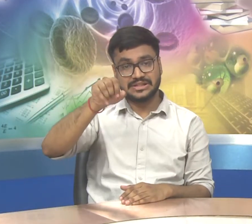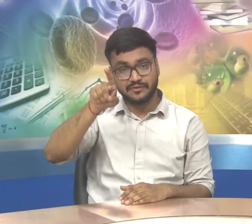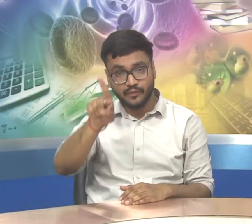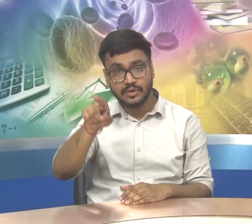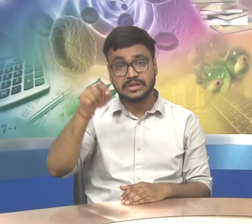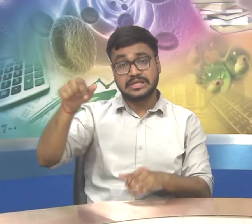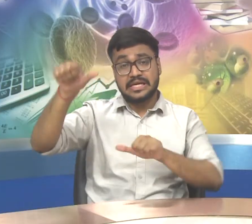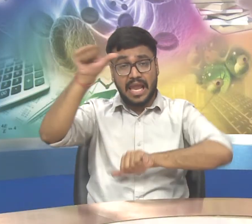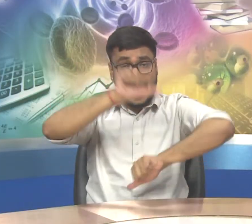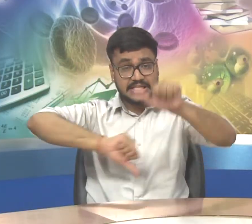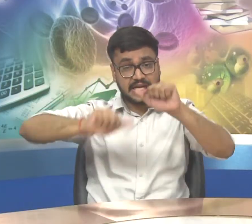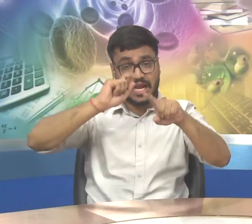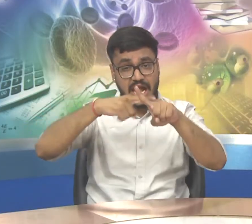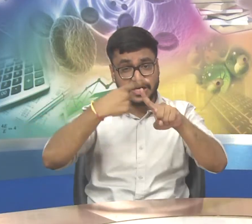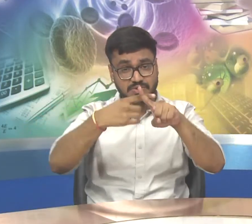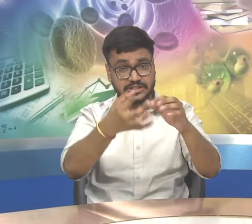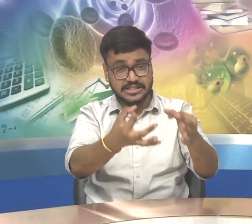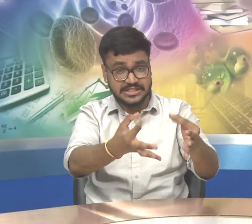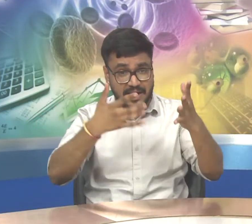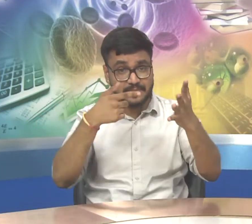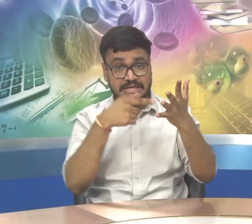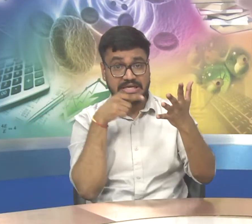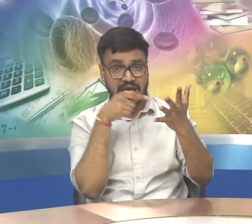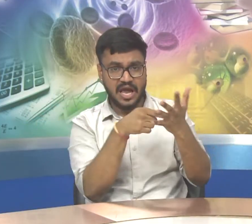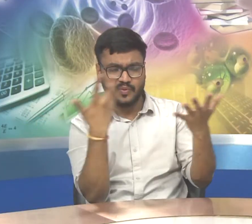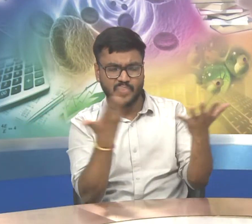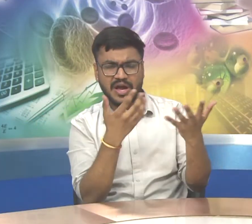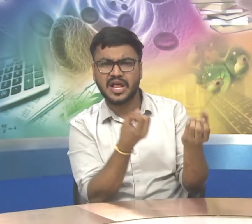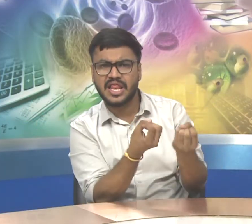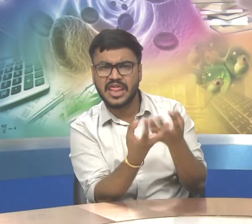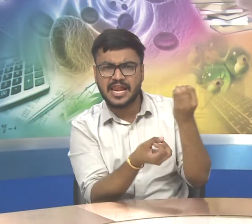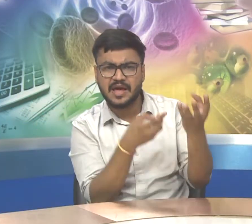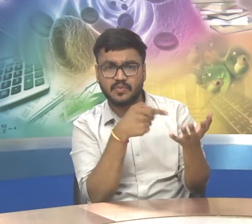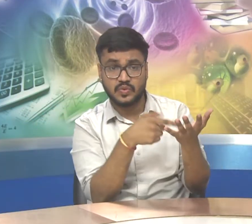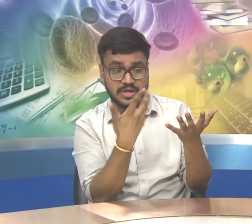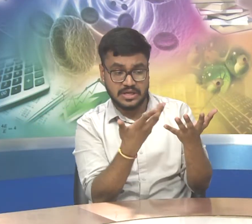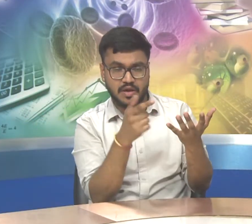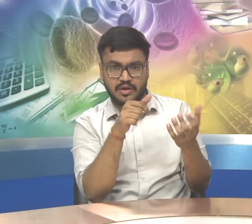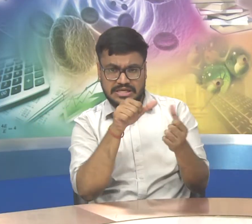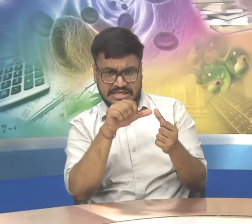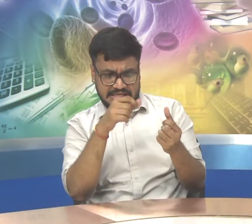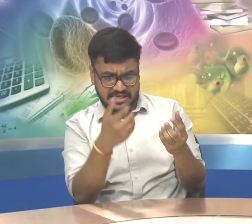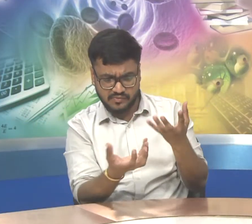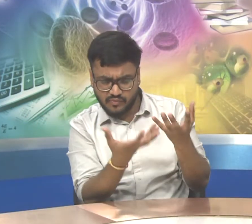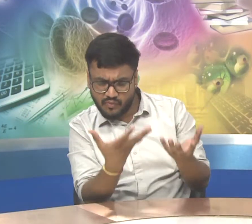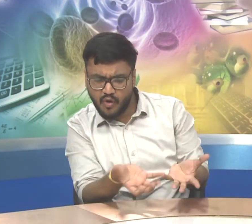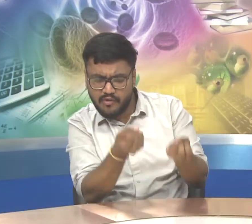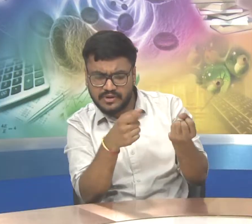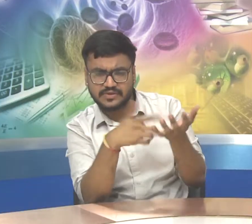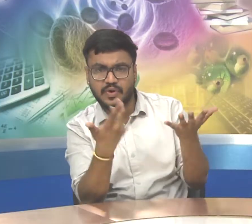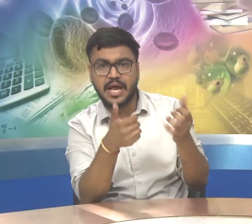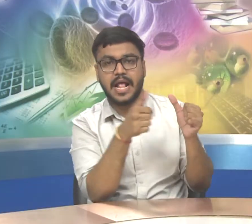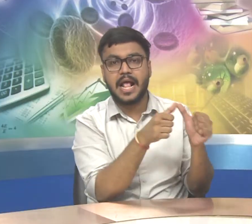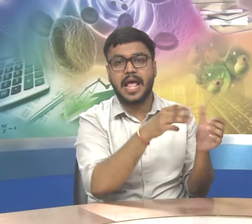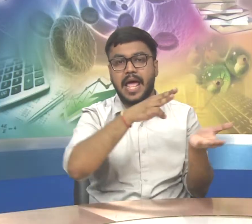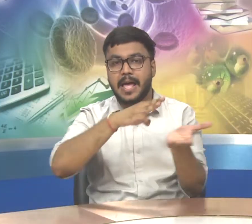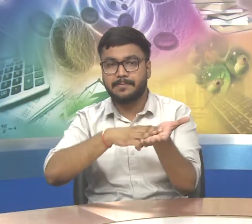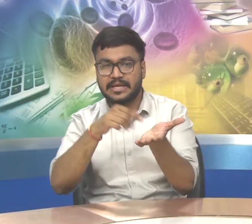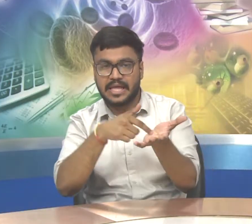scientists adopted a new atomic mass scale, in short AMS,